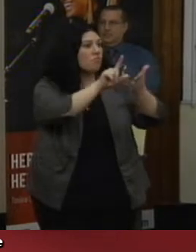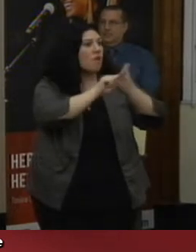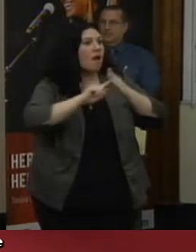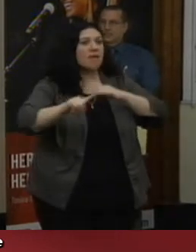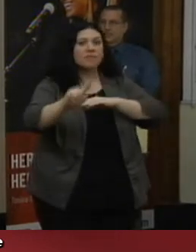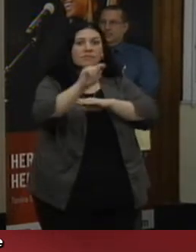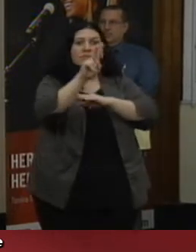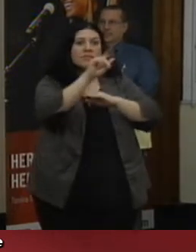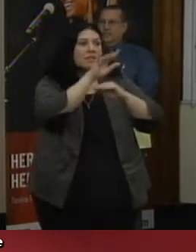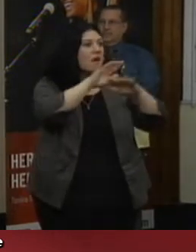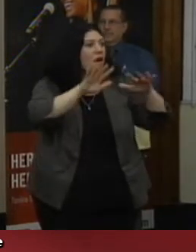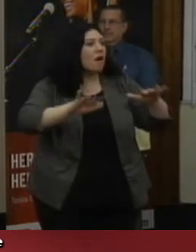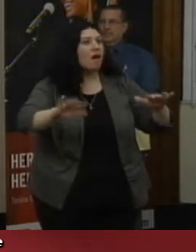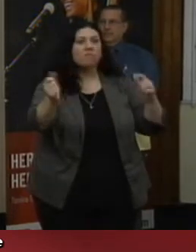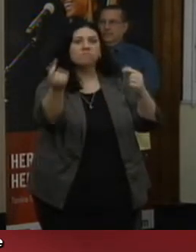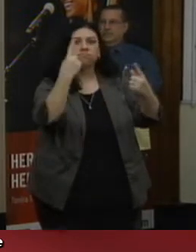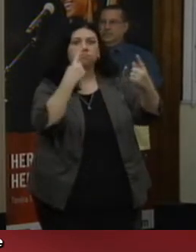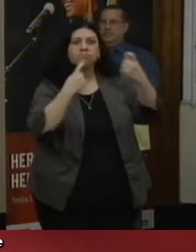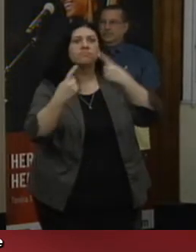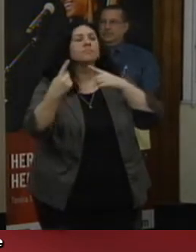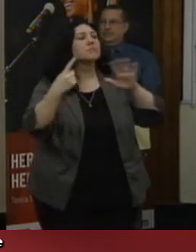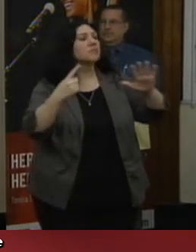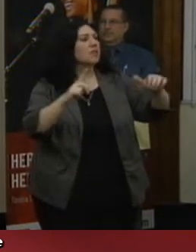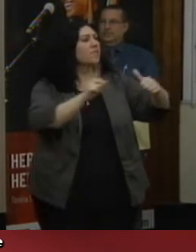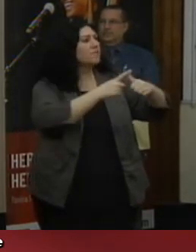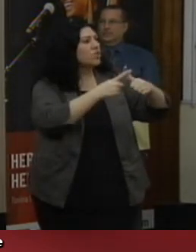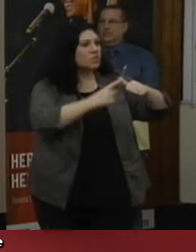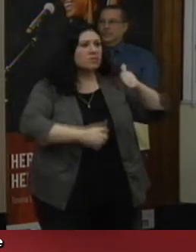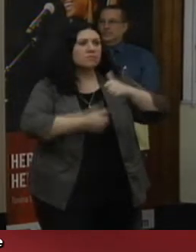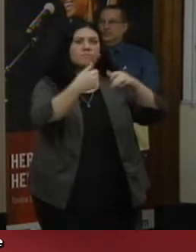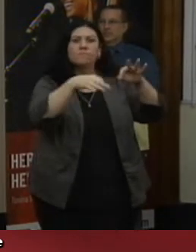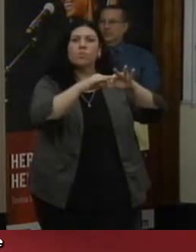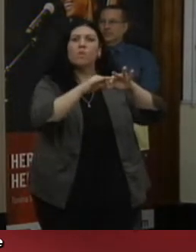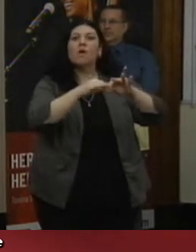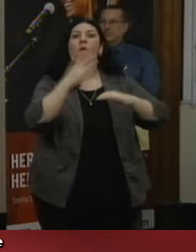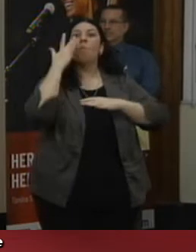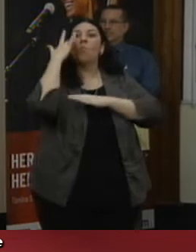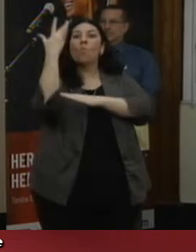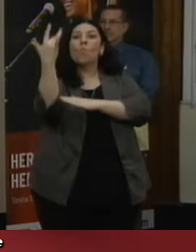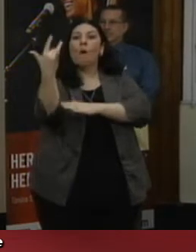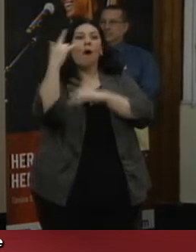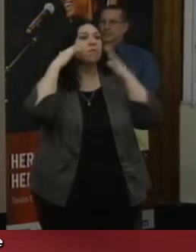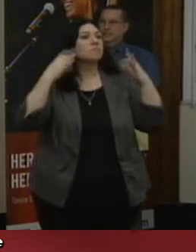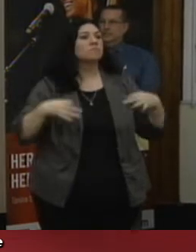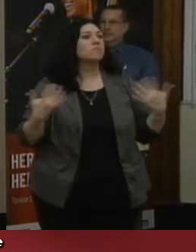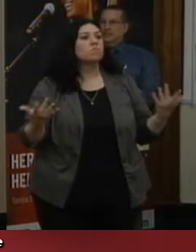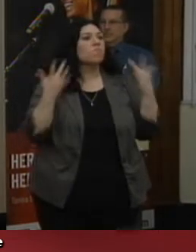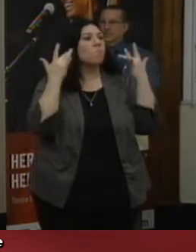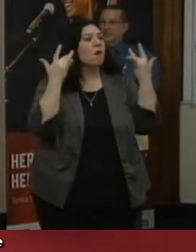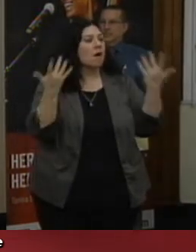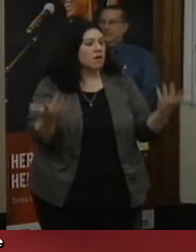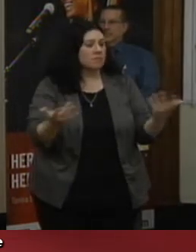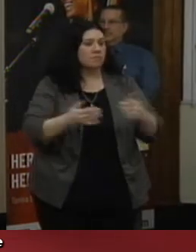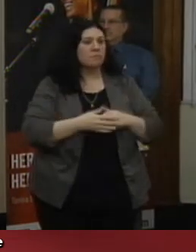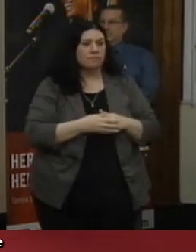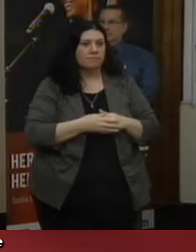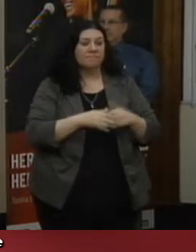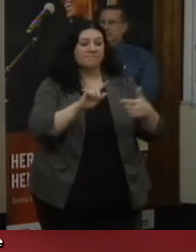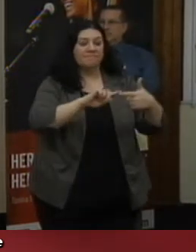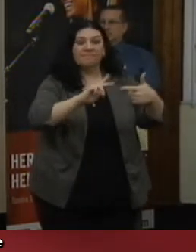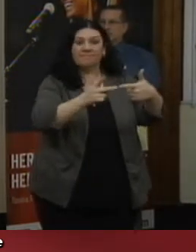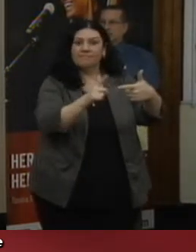first, I'd like to take a second and explain why we are making this move. After that, we'll talk